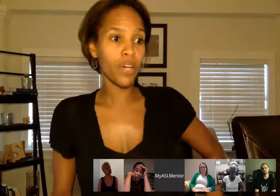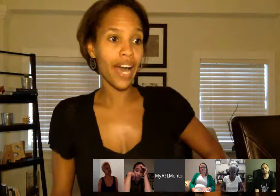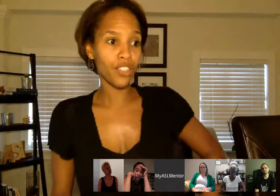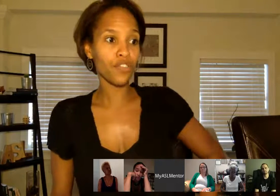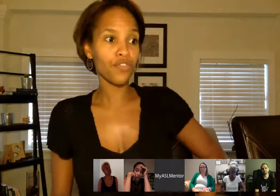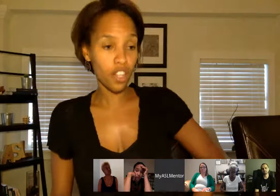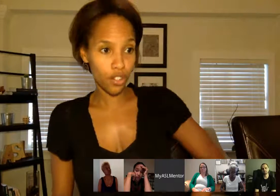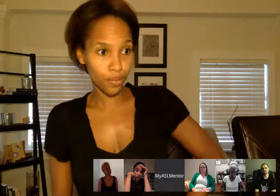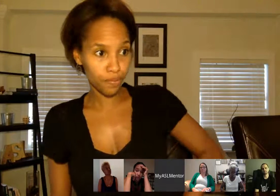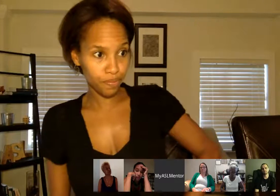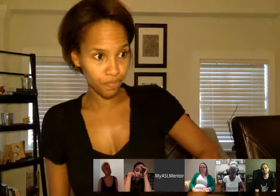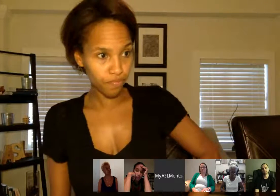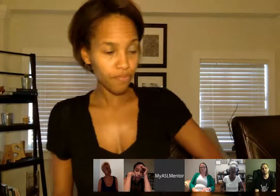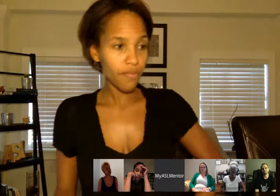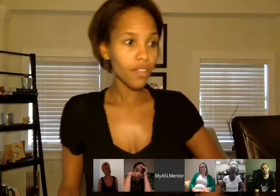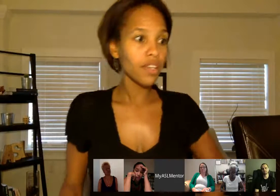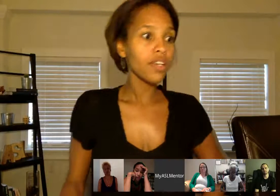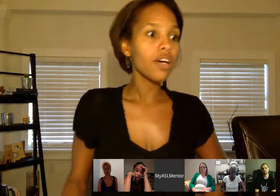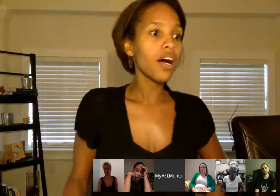told me we had to follow.